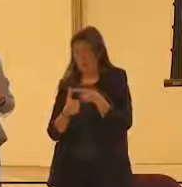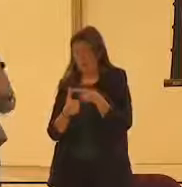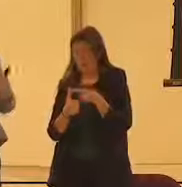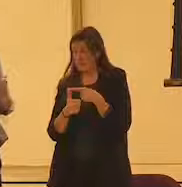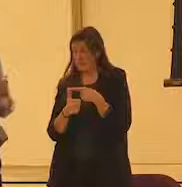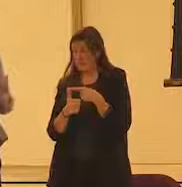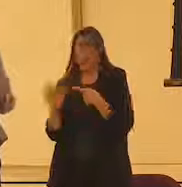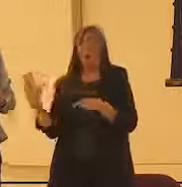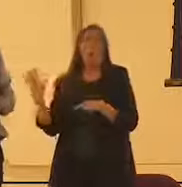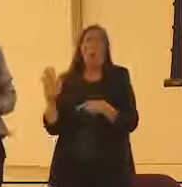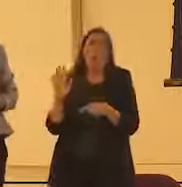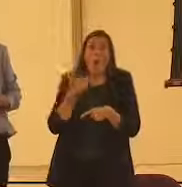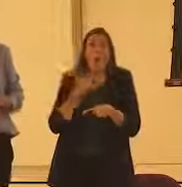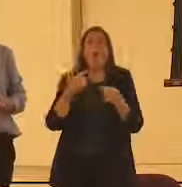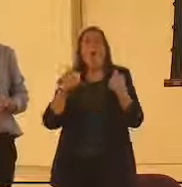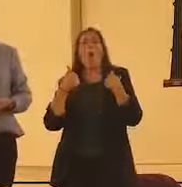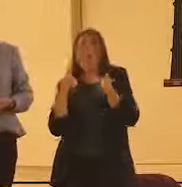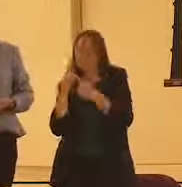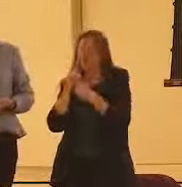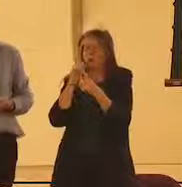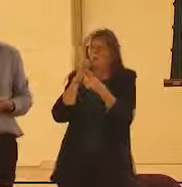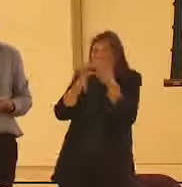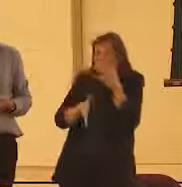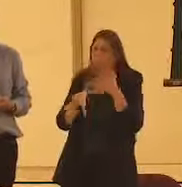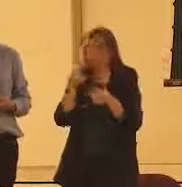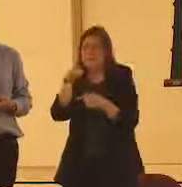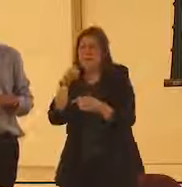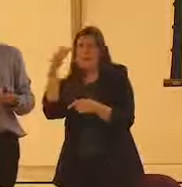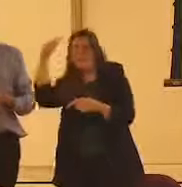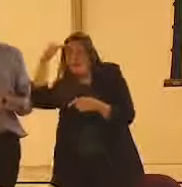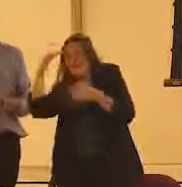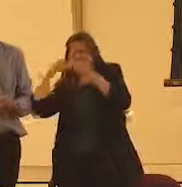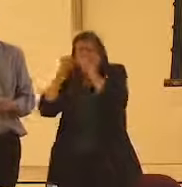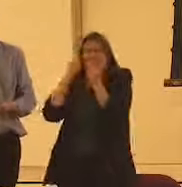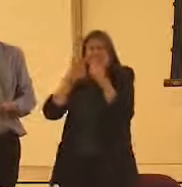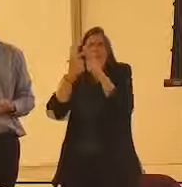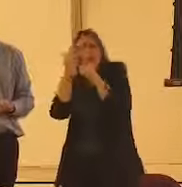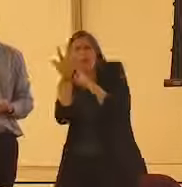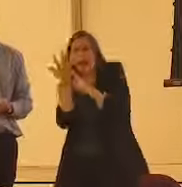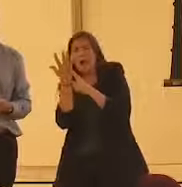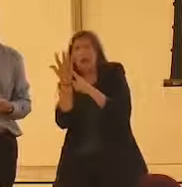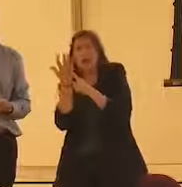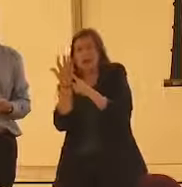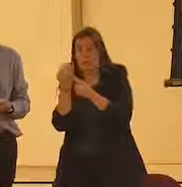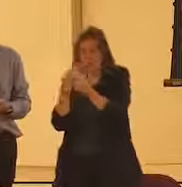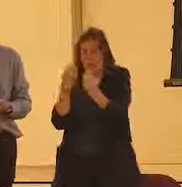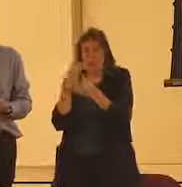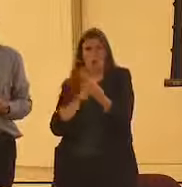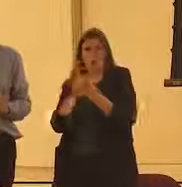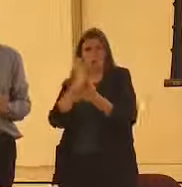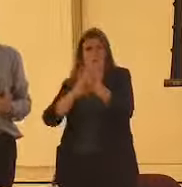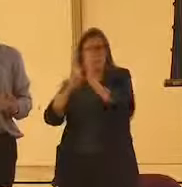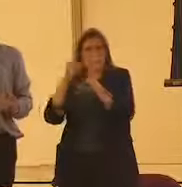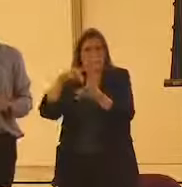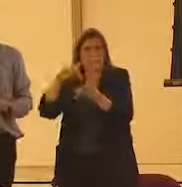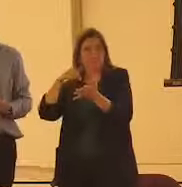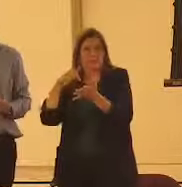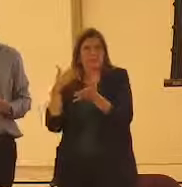signs I'd been trained for to look in people's mental state were coming through in his sign language, which was really interesting.